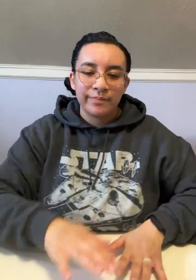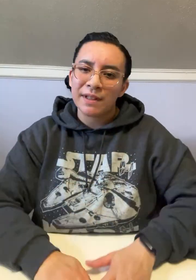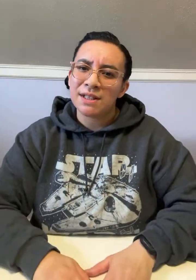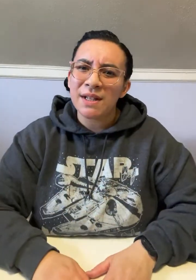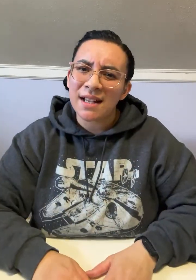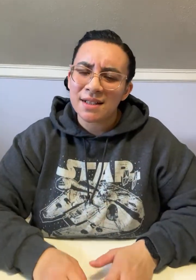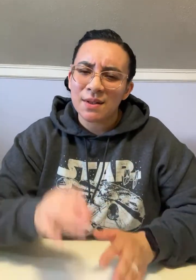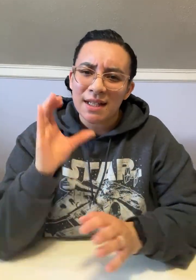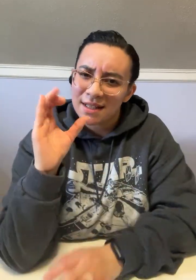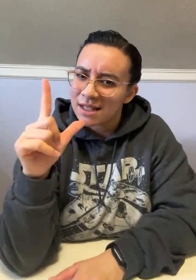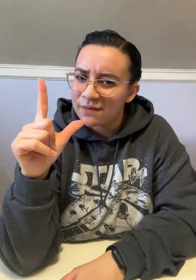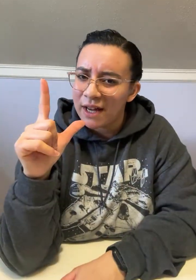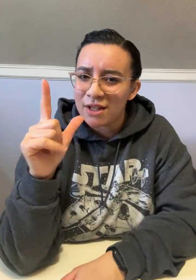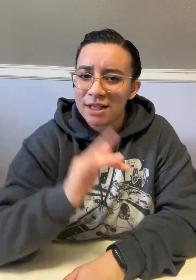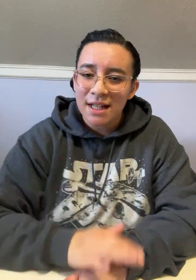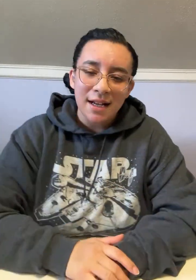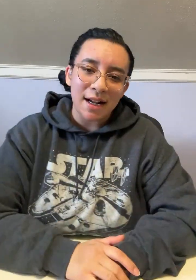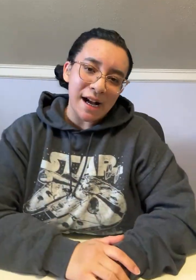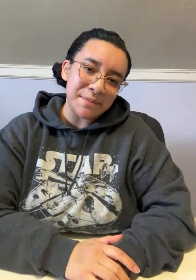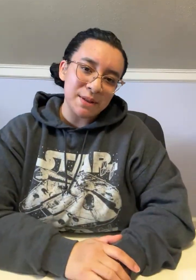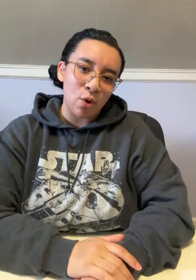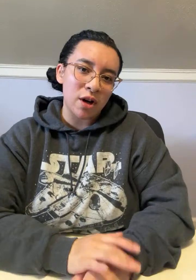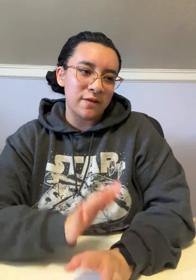So yeah, so that's classifiers. It's more of